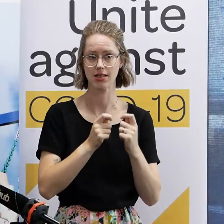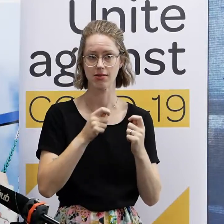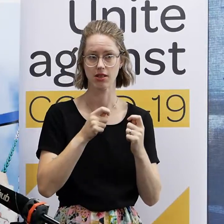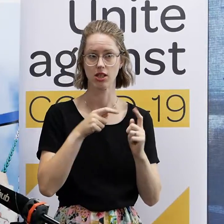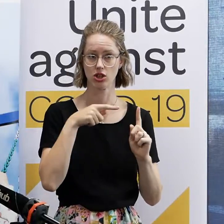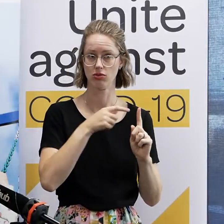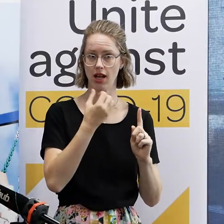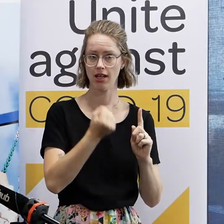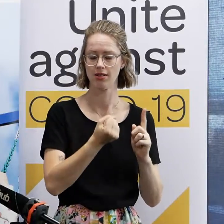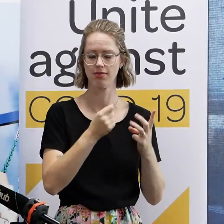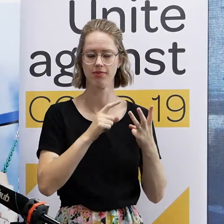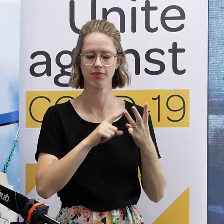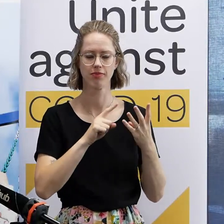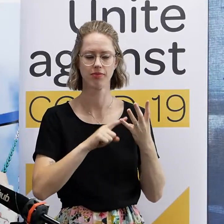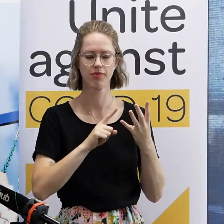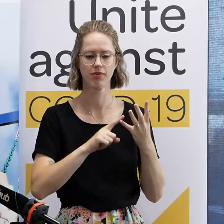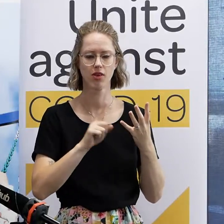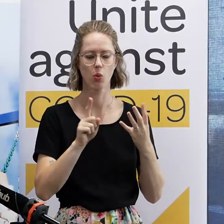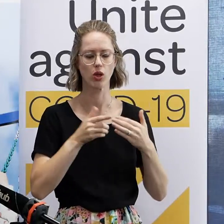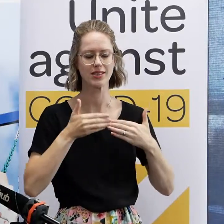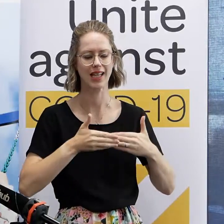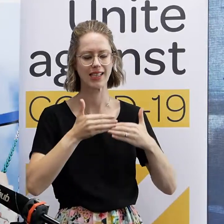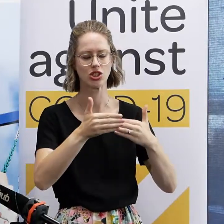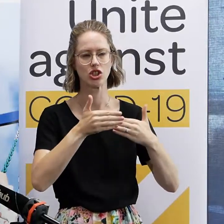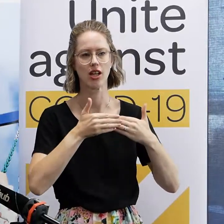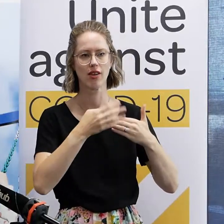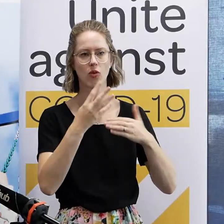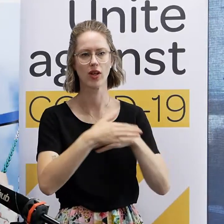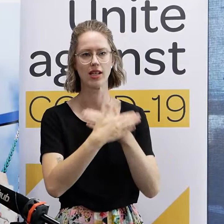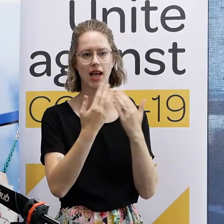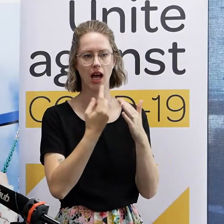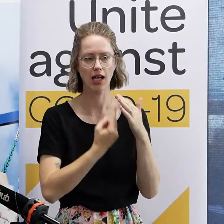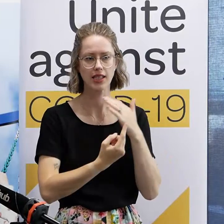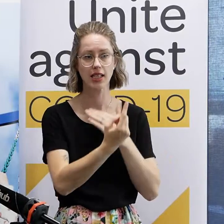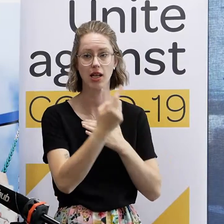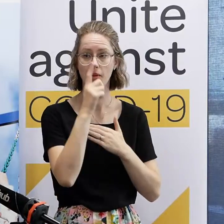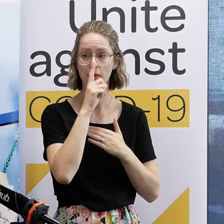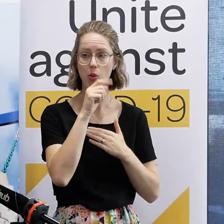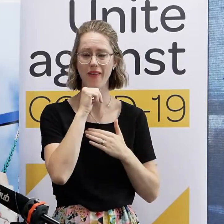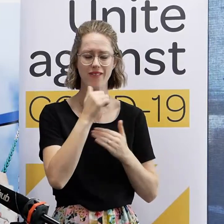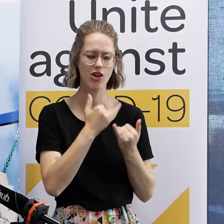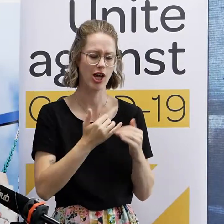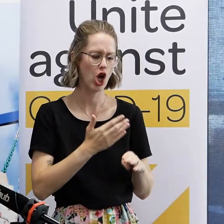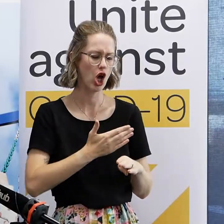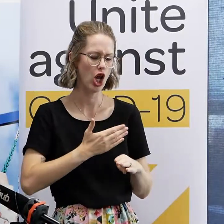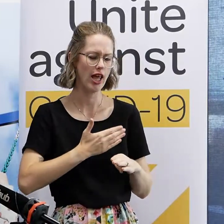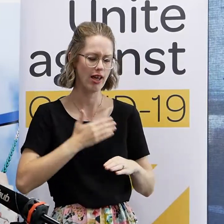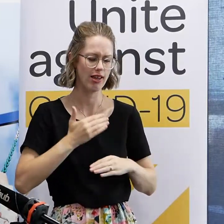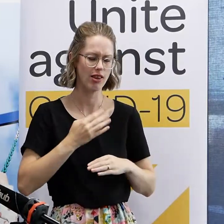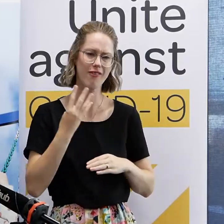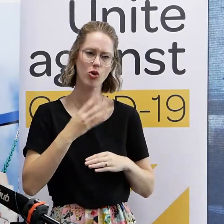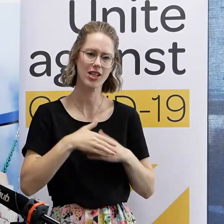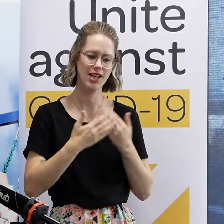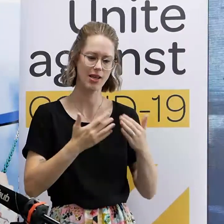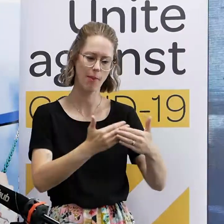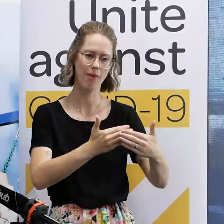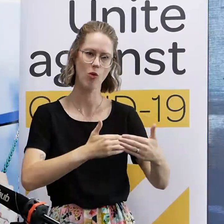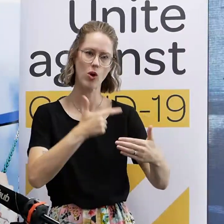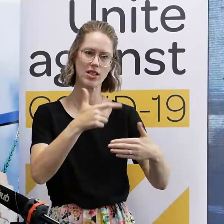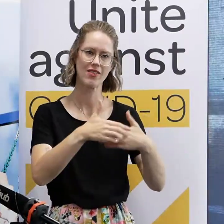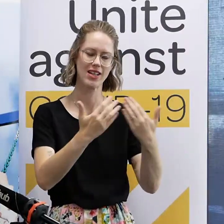had, and what stage they are through their 14-day isolation. And people who are very early in the isolation process, before 7